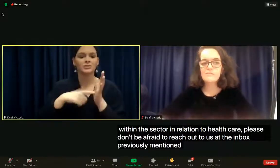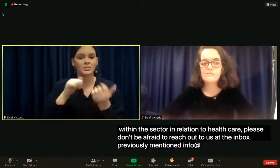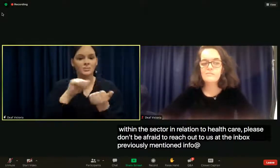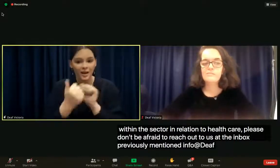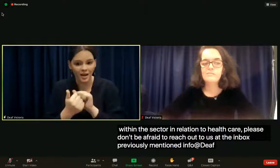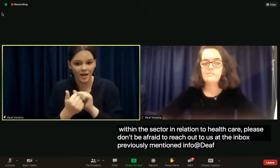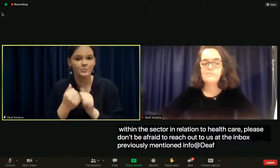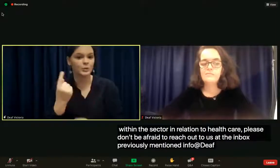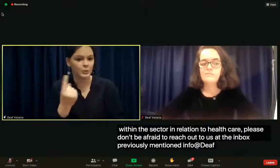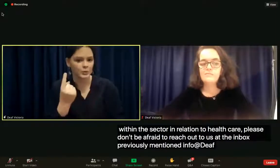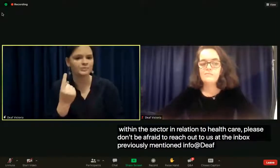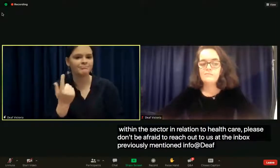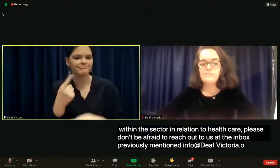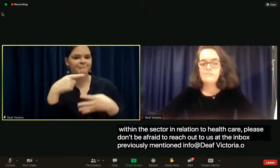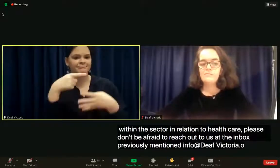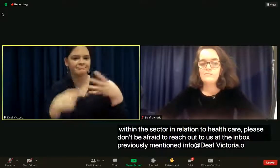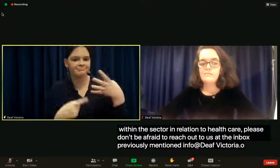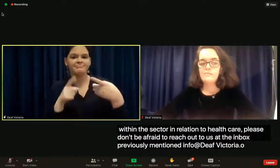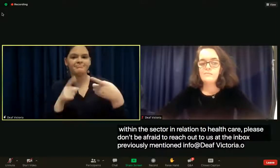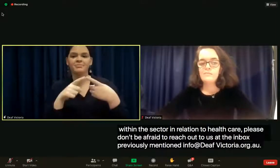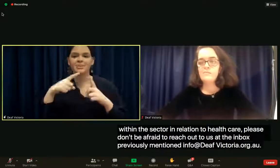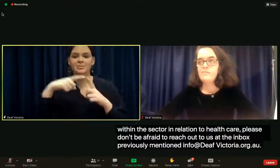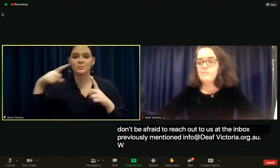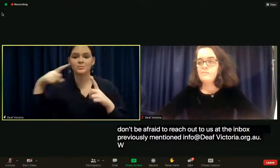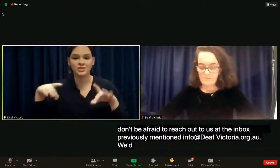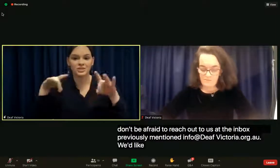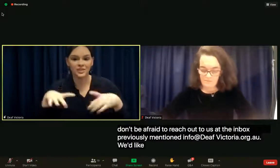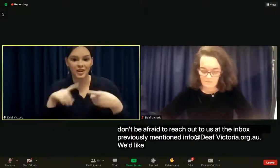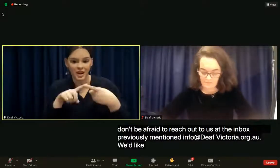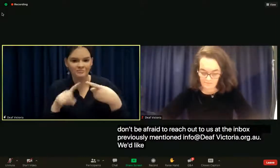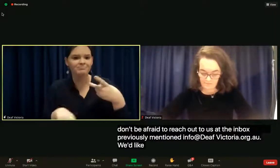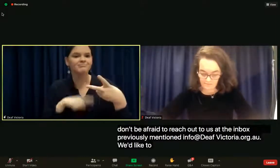We'd like to again thank our project partners, Expression Australia,